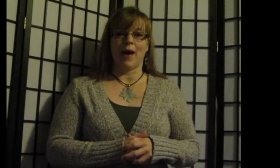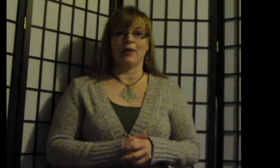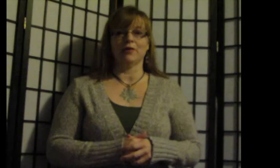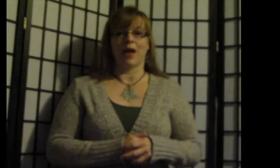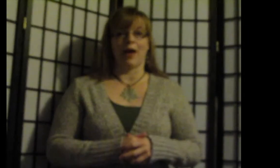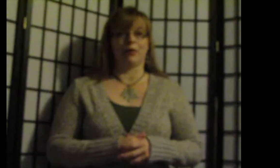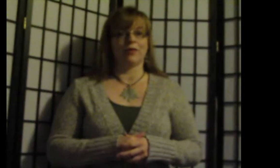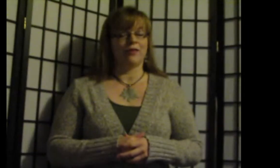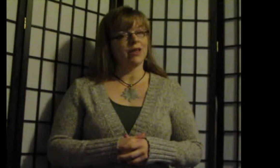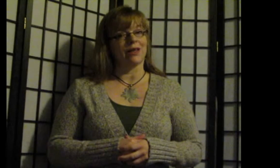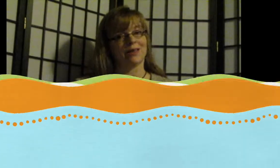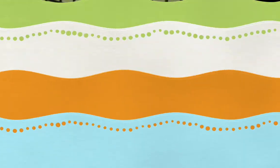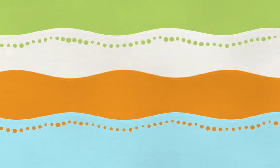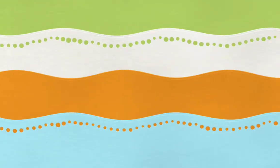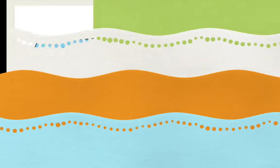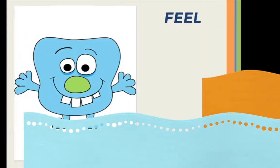about our feelings.